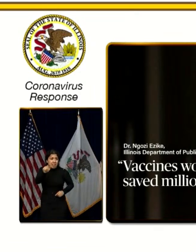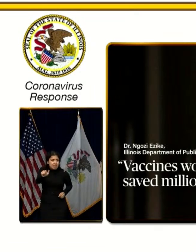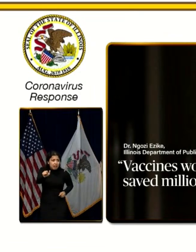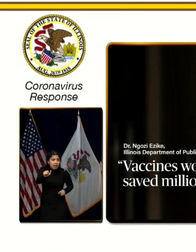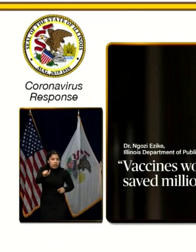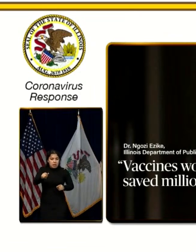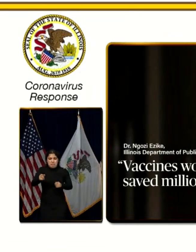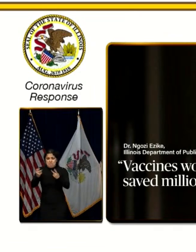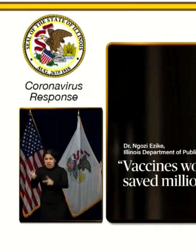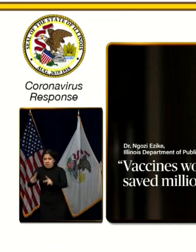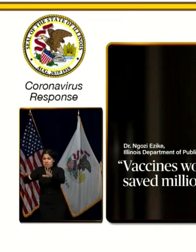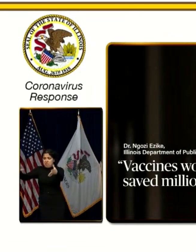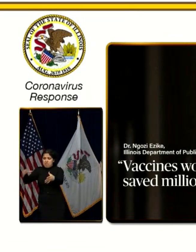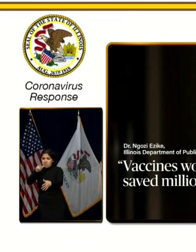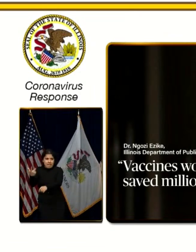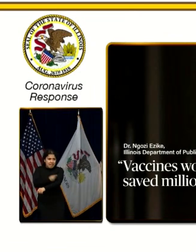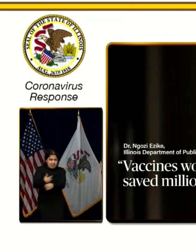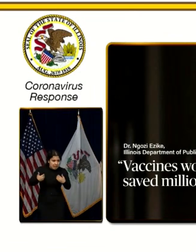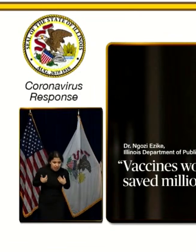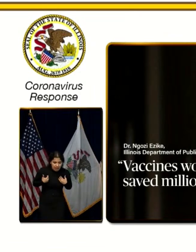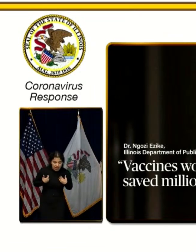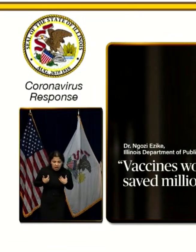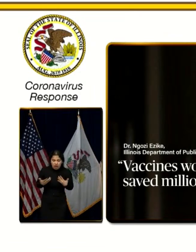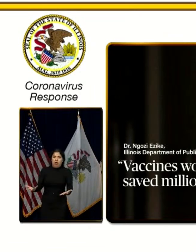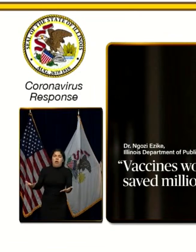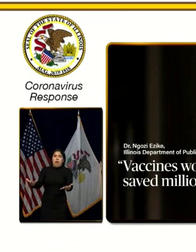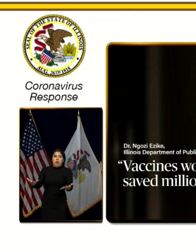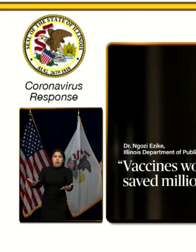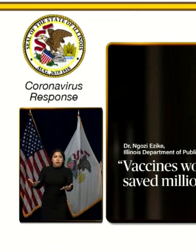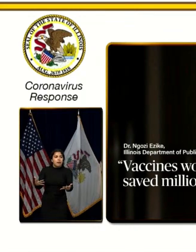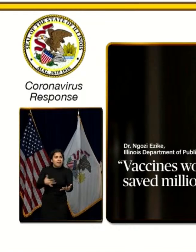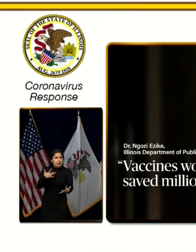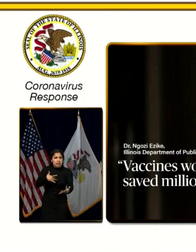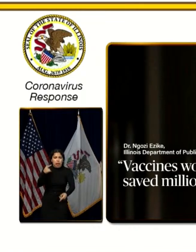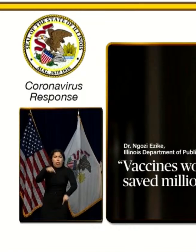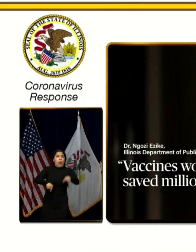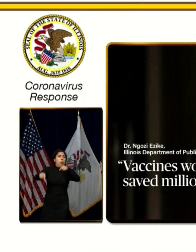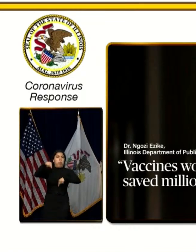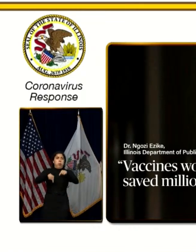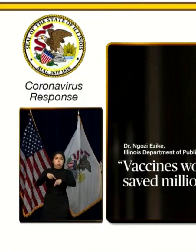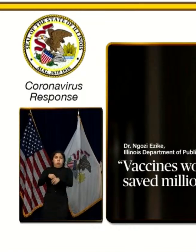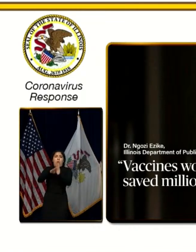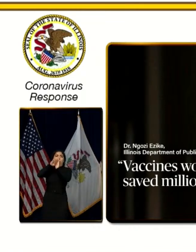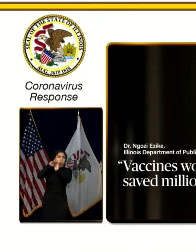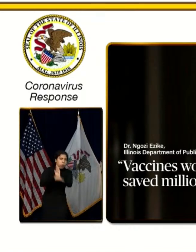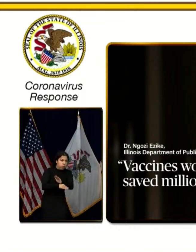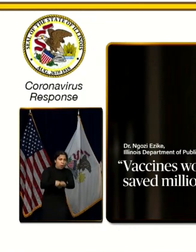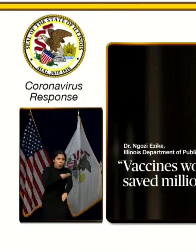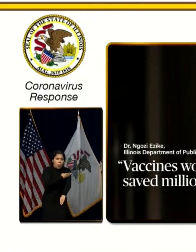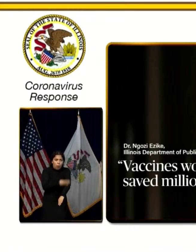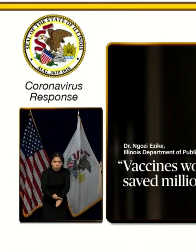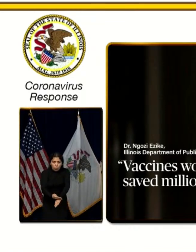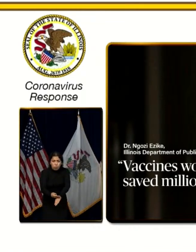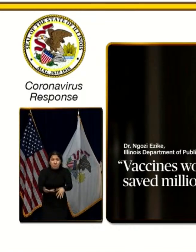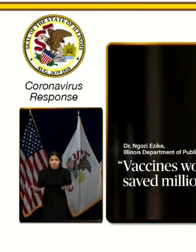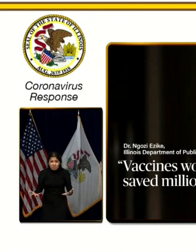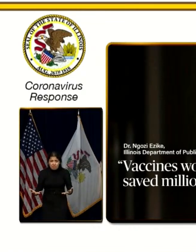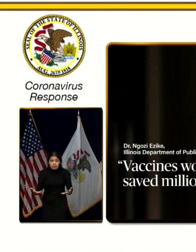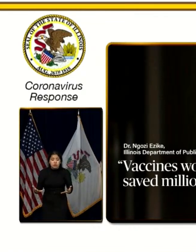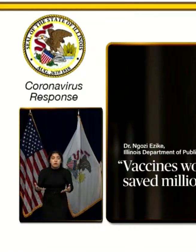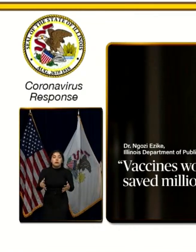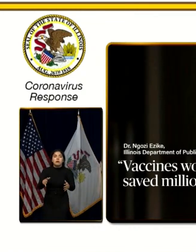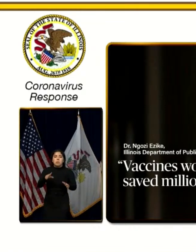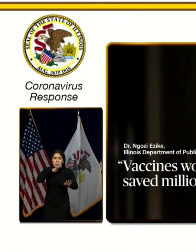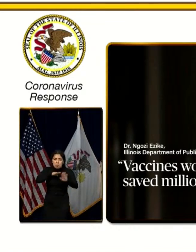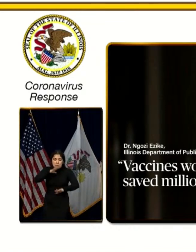of unvaccinated people in the United States, it feels like we're going backwards in this journey. Please